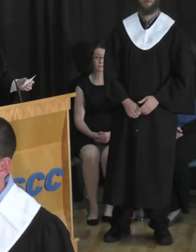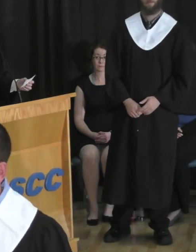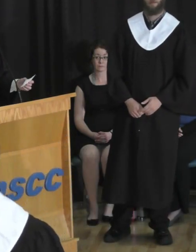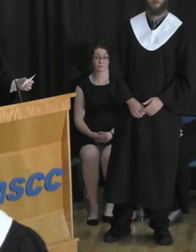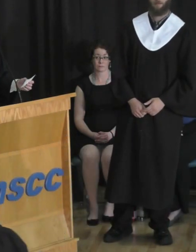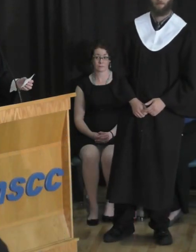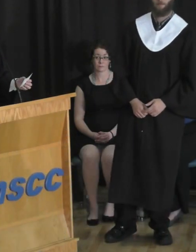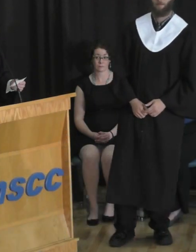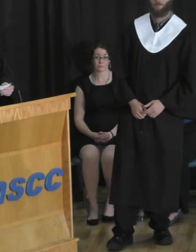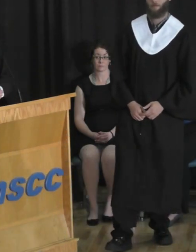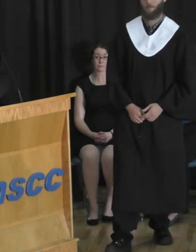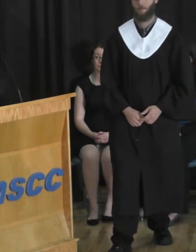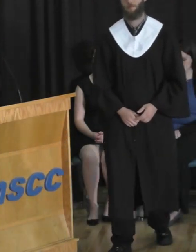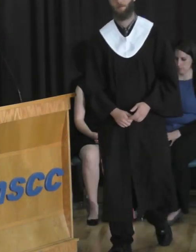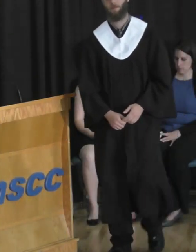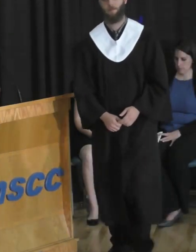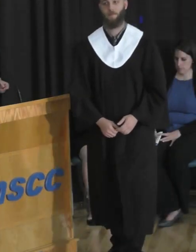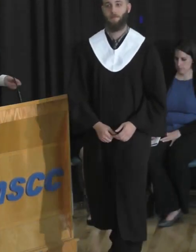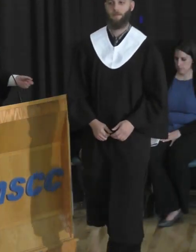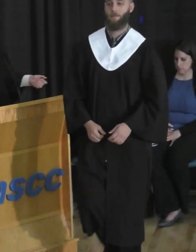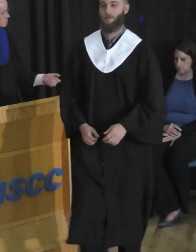Mark McKinnon.